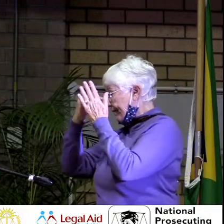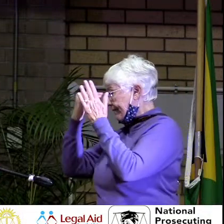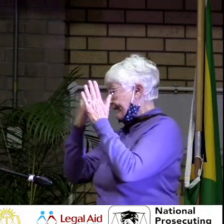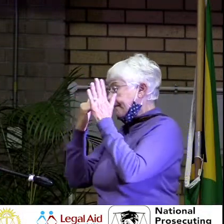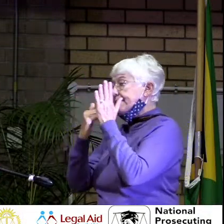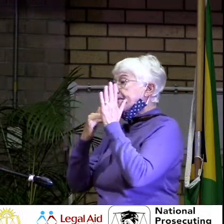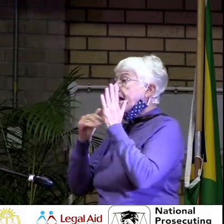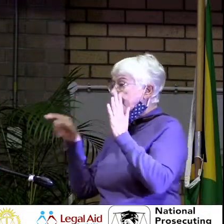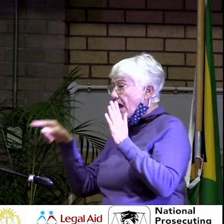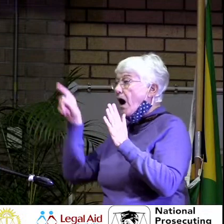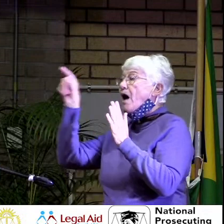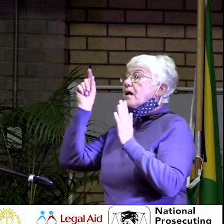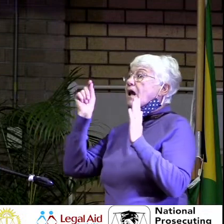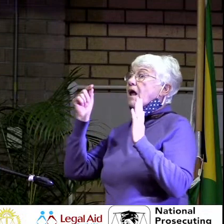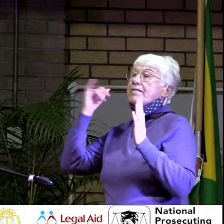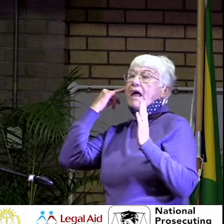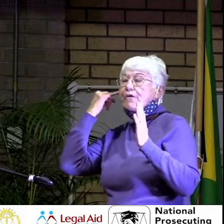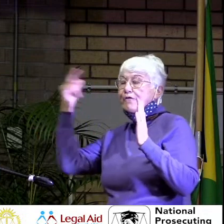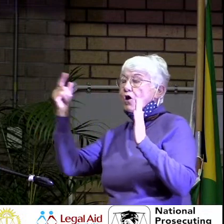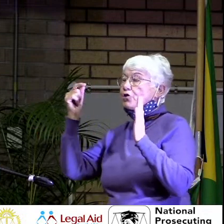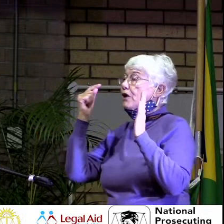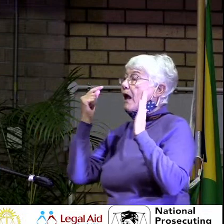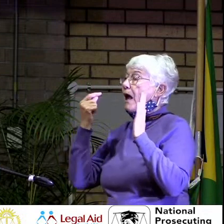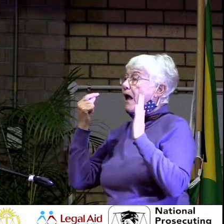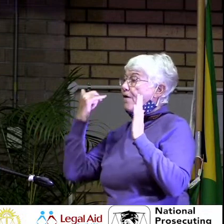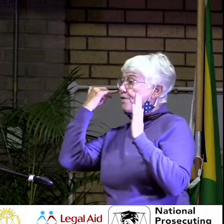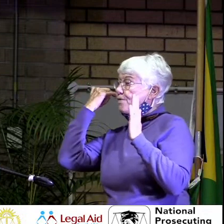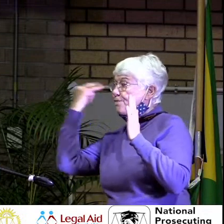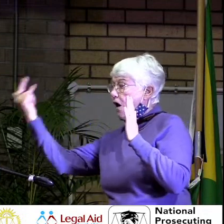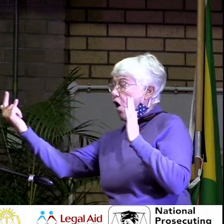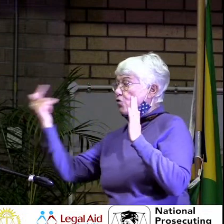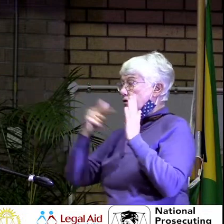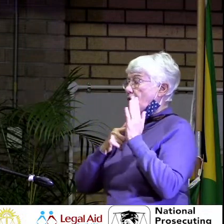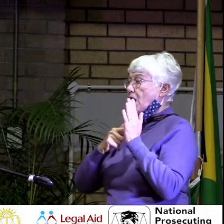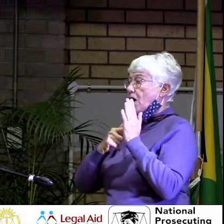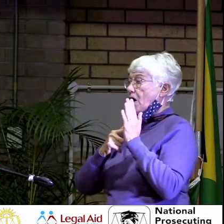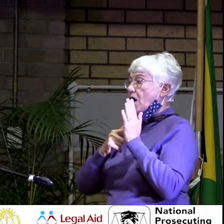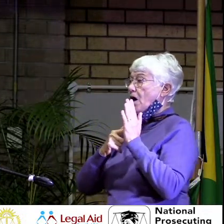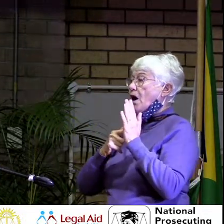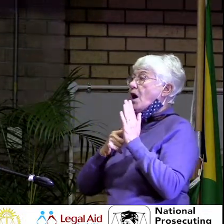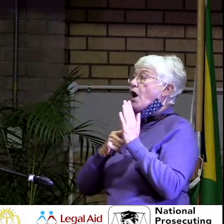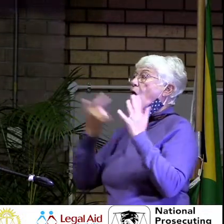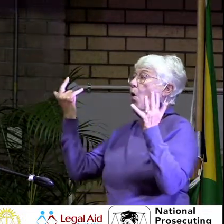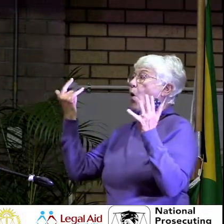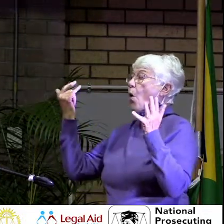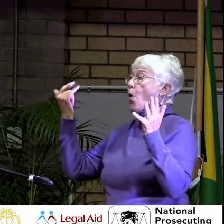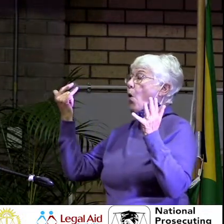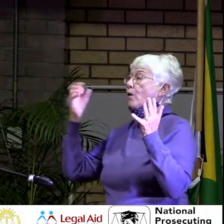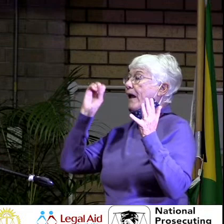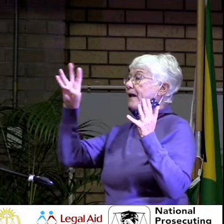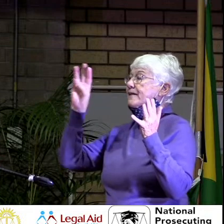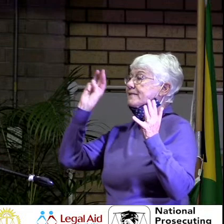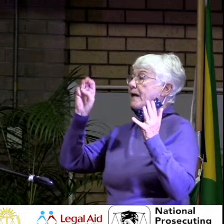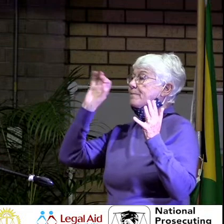*7867 #. And you can also SMS the word help to 31531.